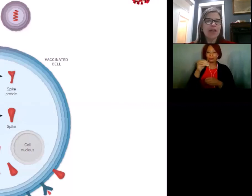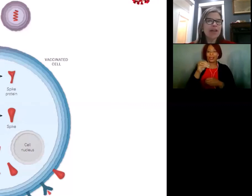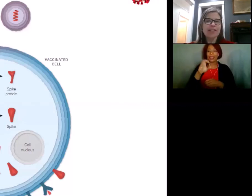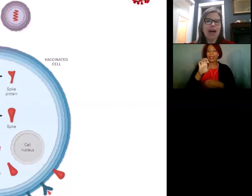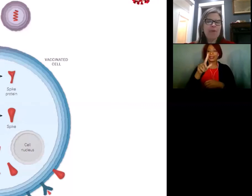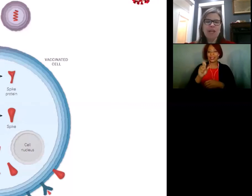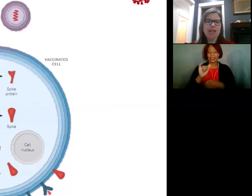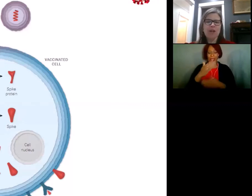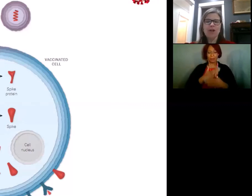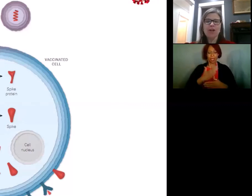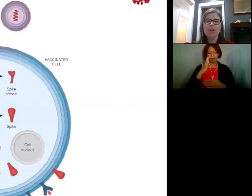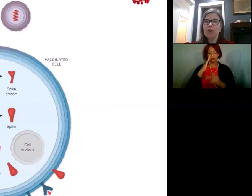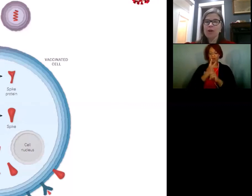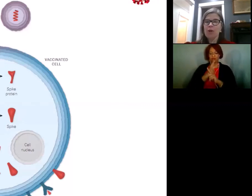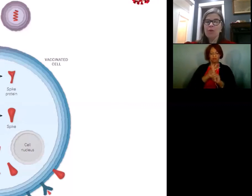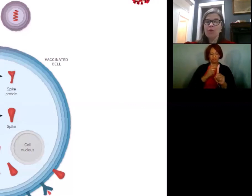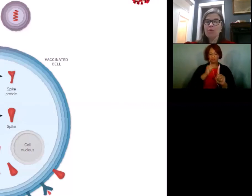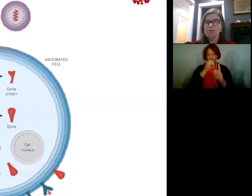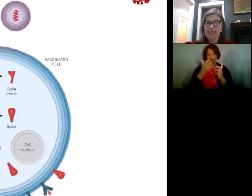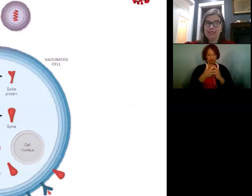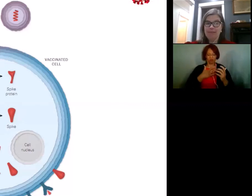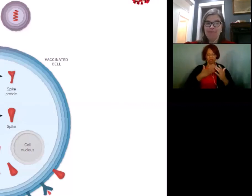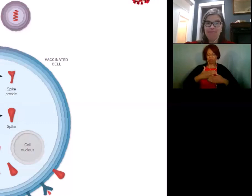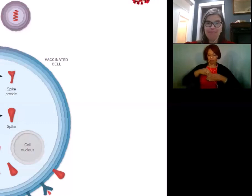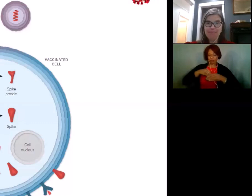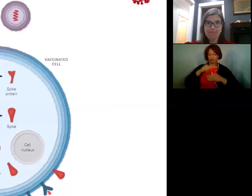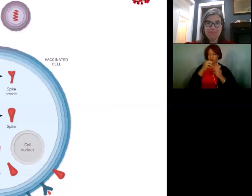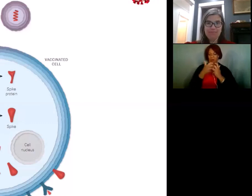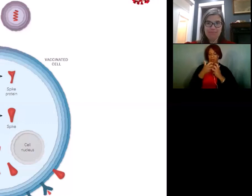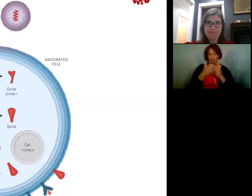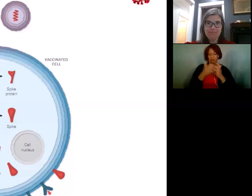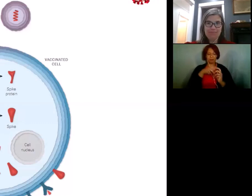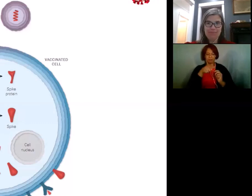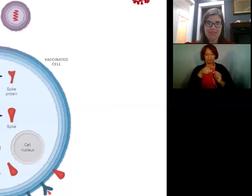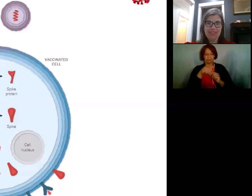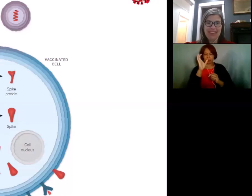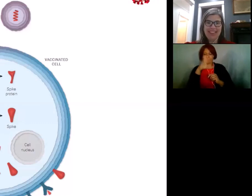know that is not one of your normal proteins.